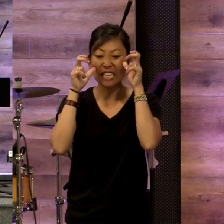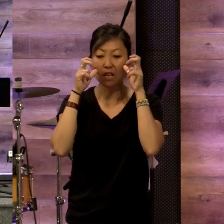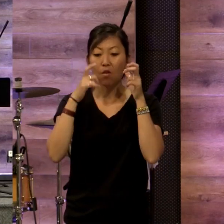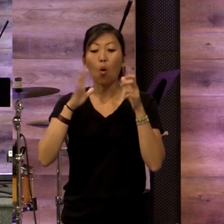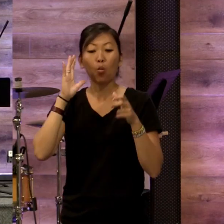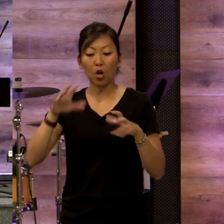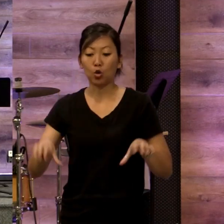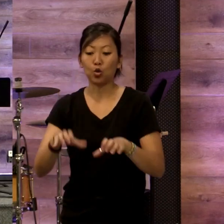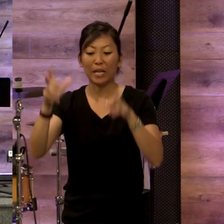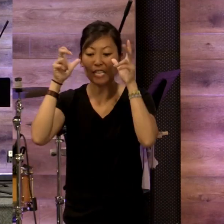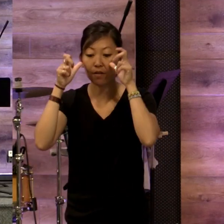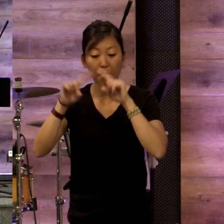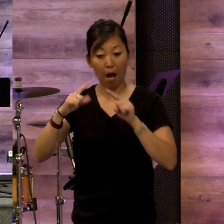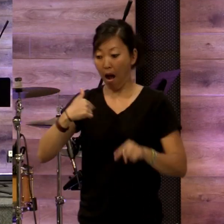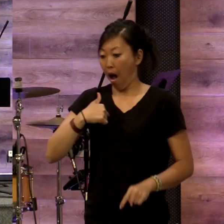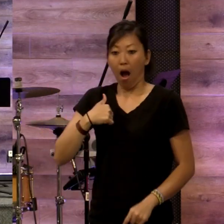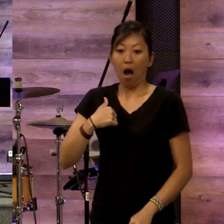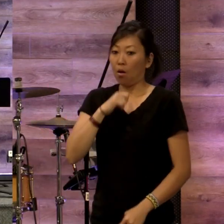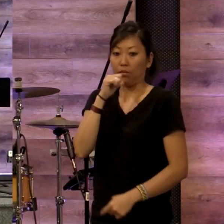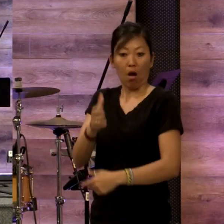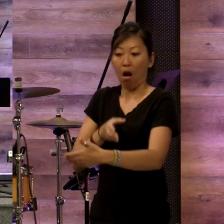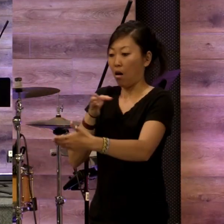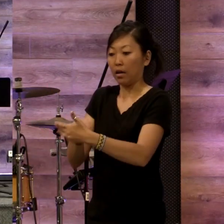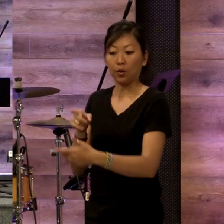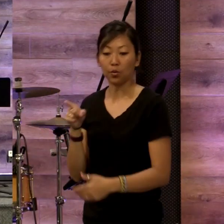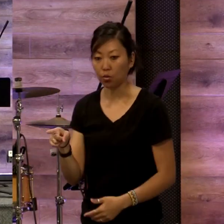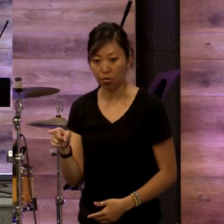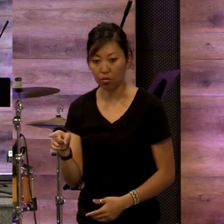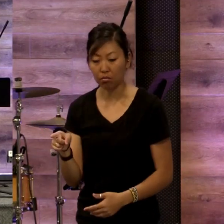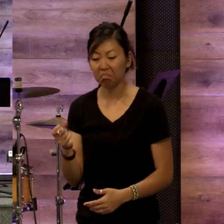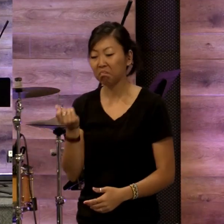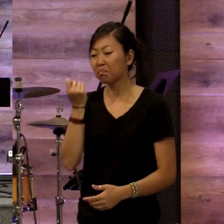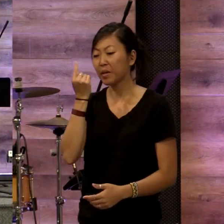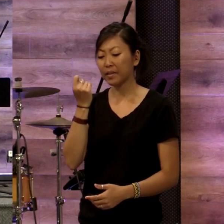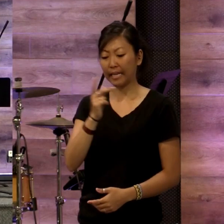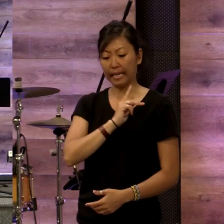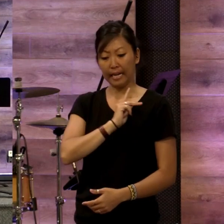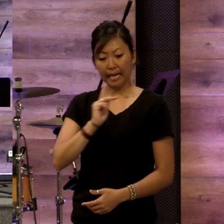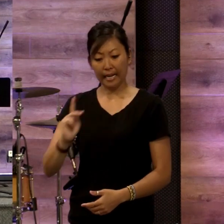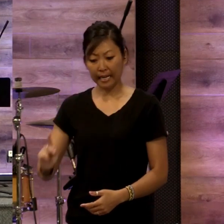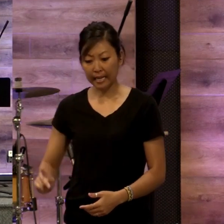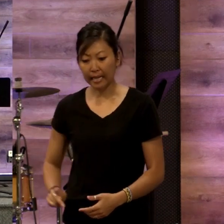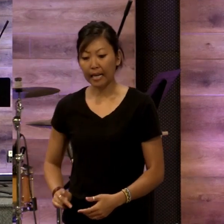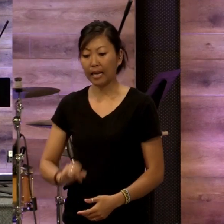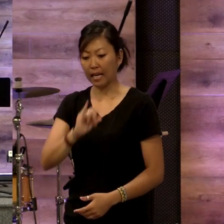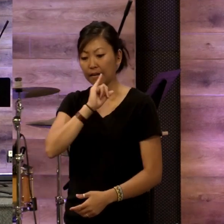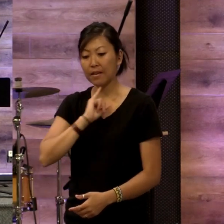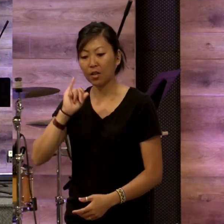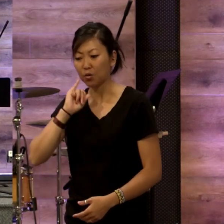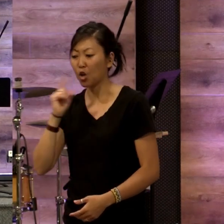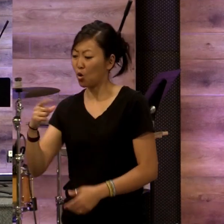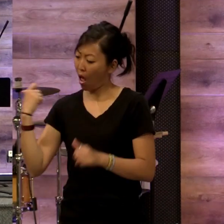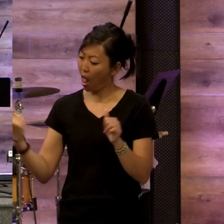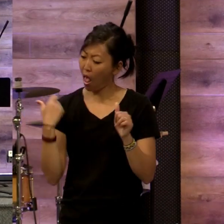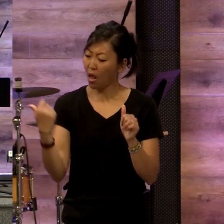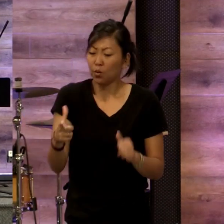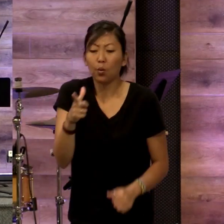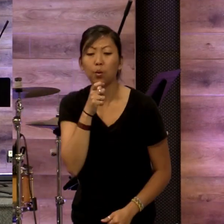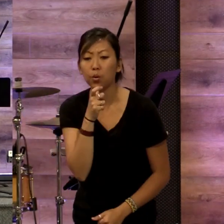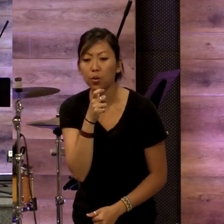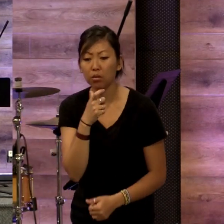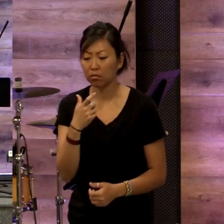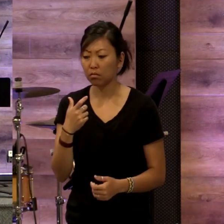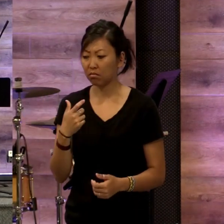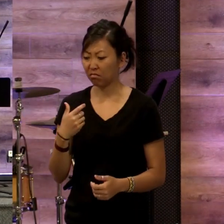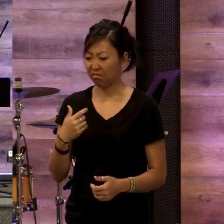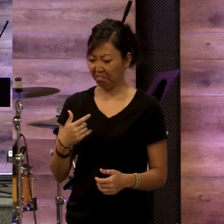hand shall not be against you. After whom has the king of Israel come out? After whom do you pursue? after a